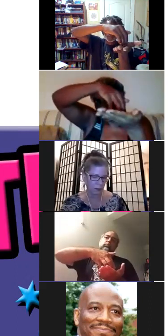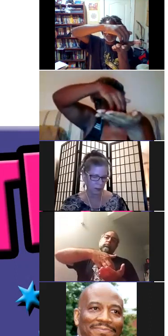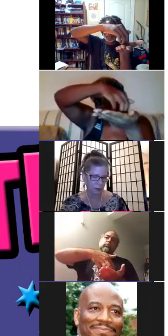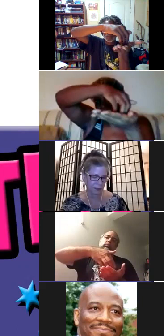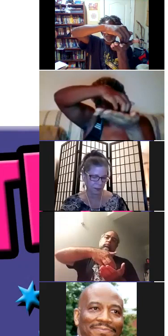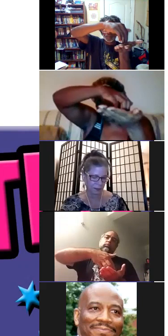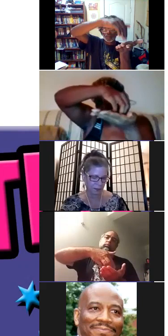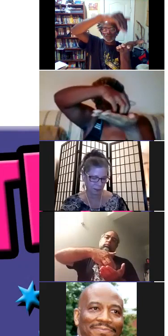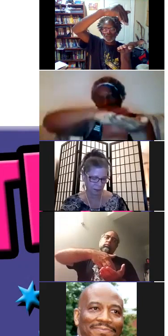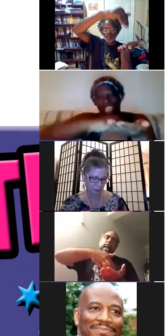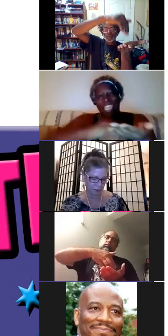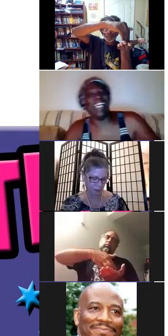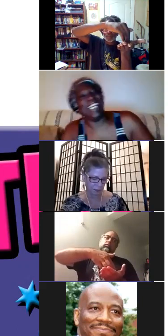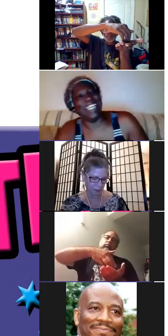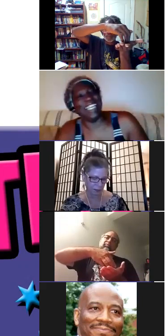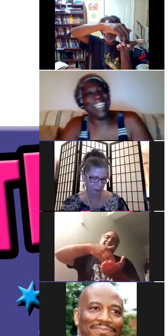careless.